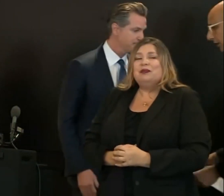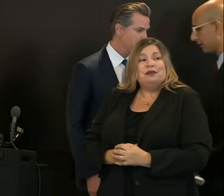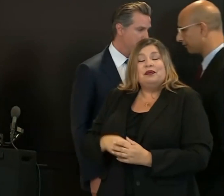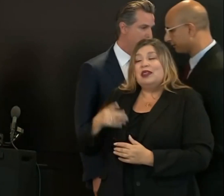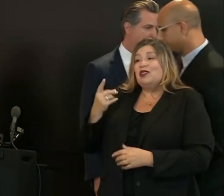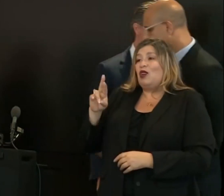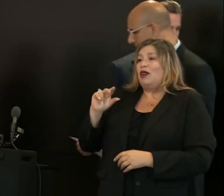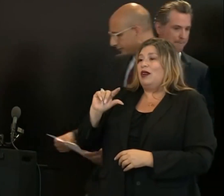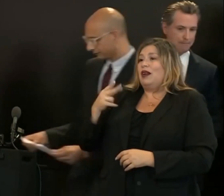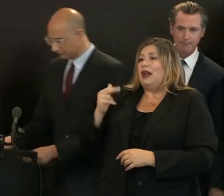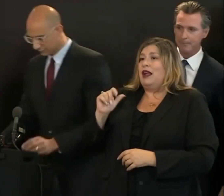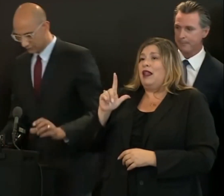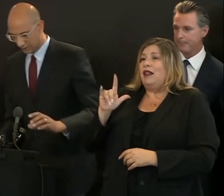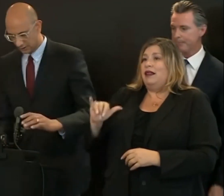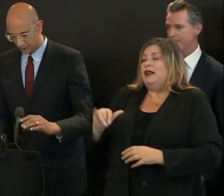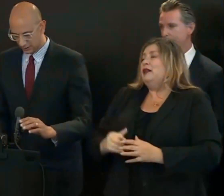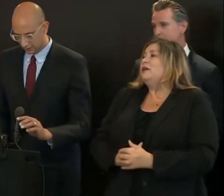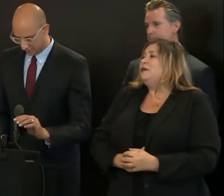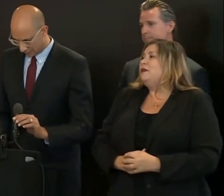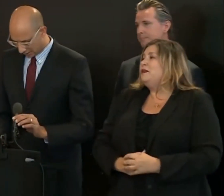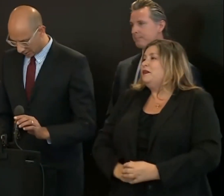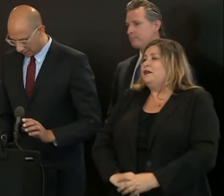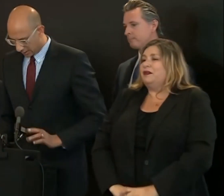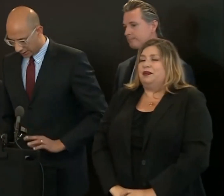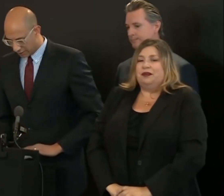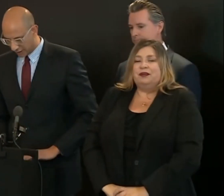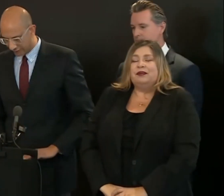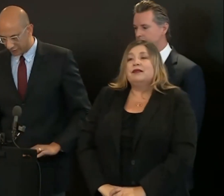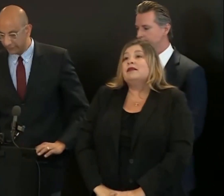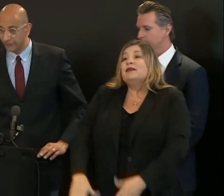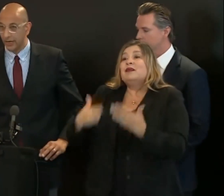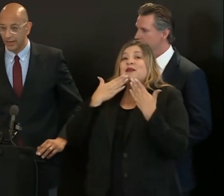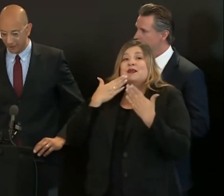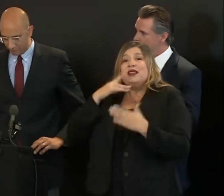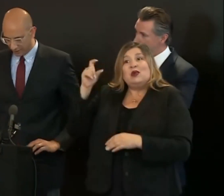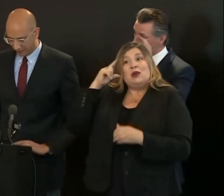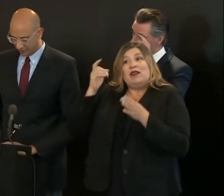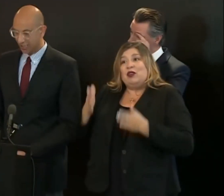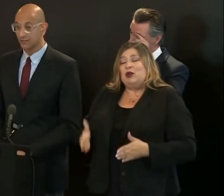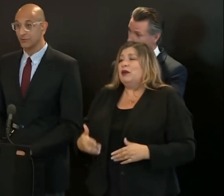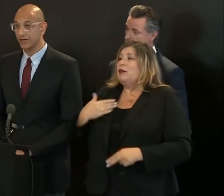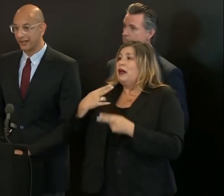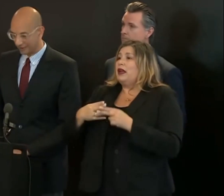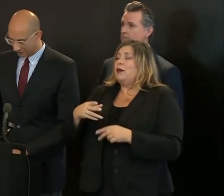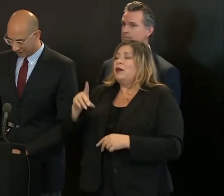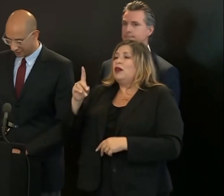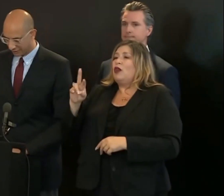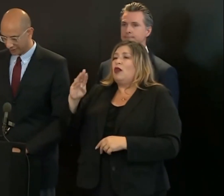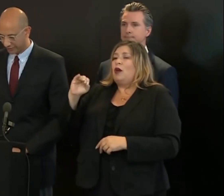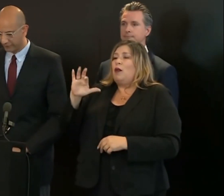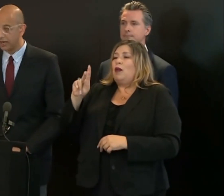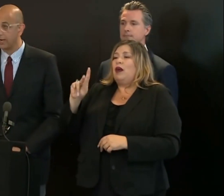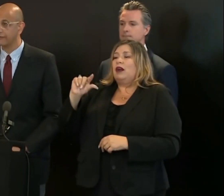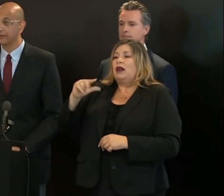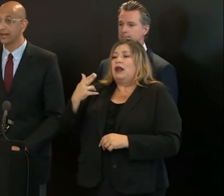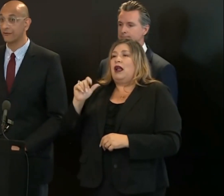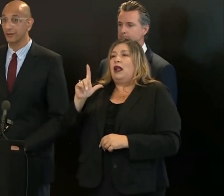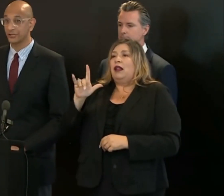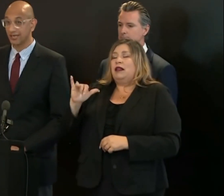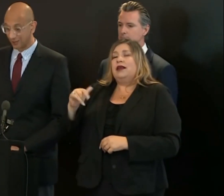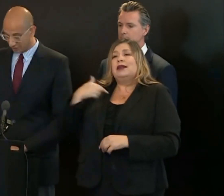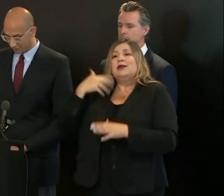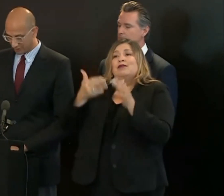Ghaly. Thank you. Thank you, Governor. My name is Dr. Mark Ghaly. I'm Secretary